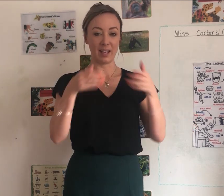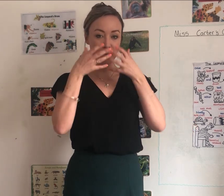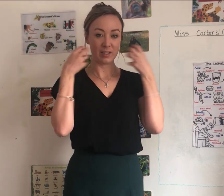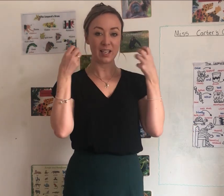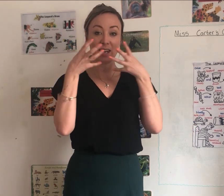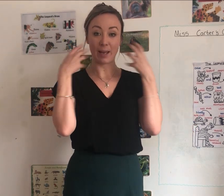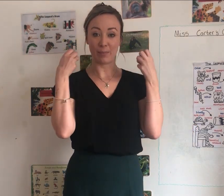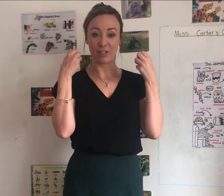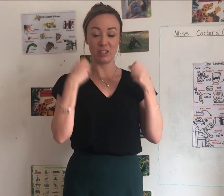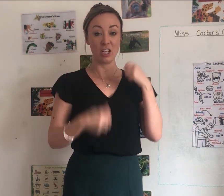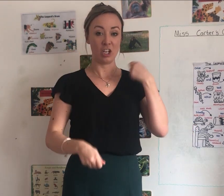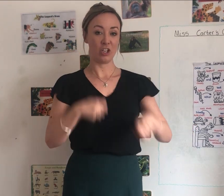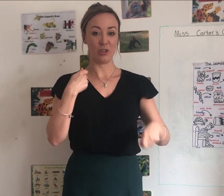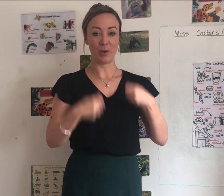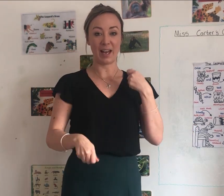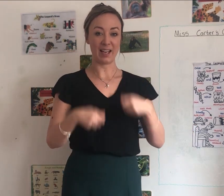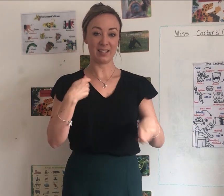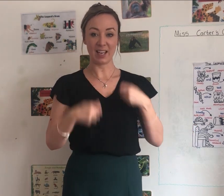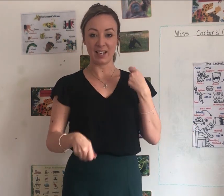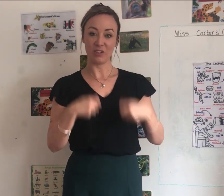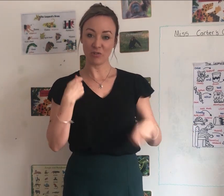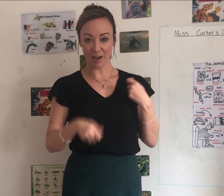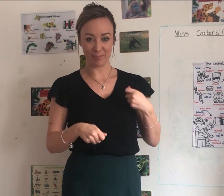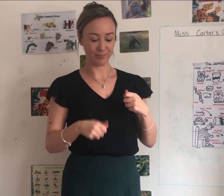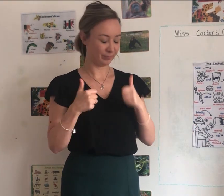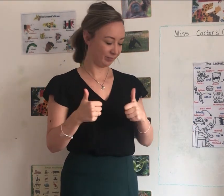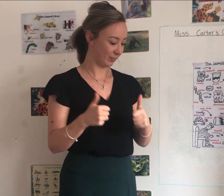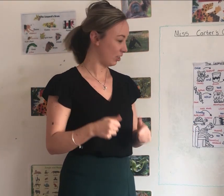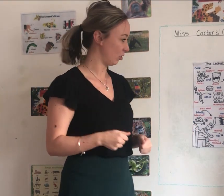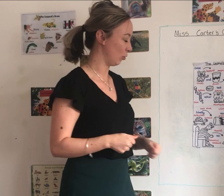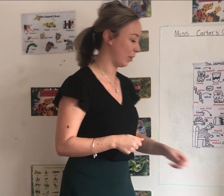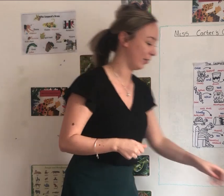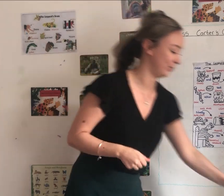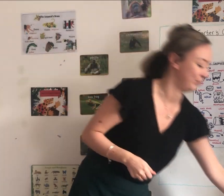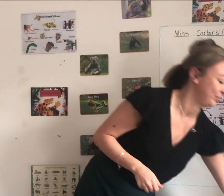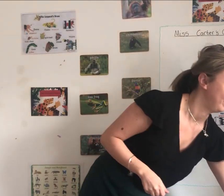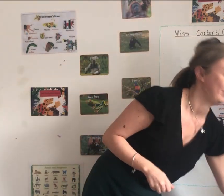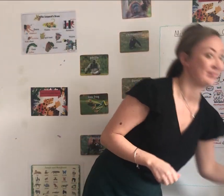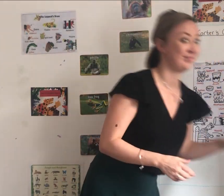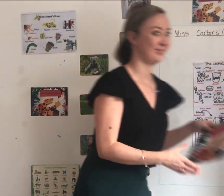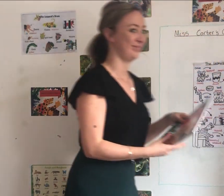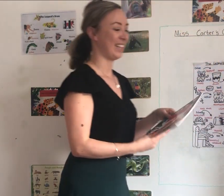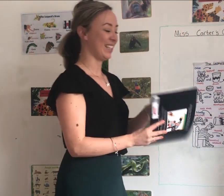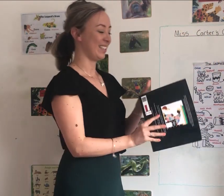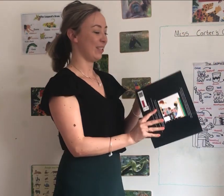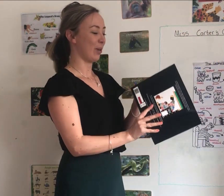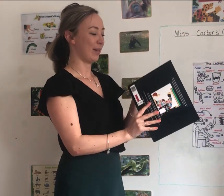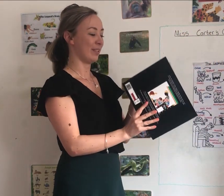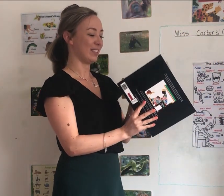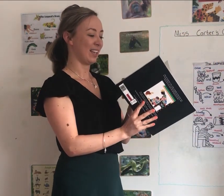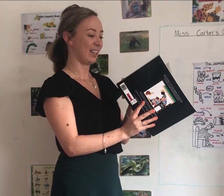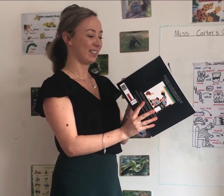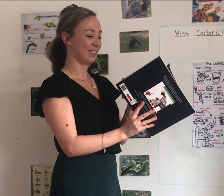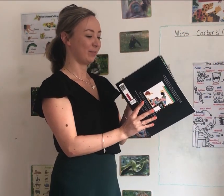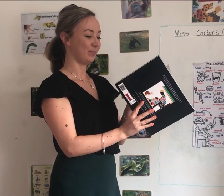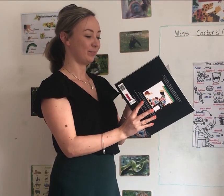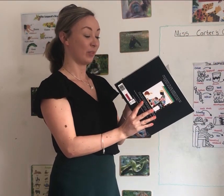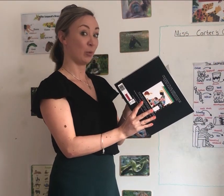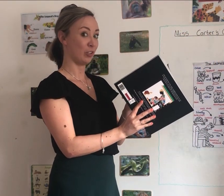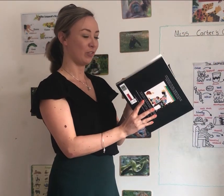was a leopard who had a drum. Super. Let's see what happens next. I wonder if you